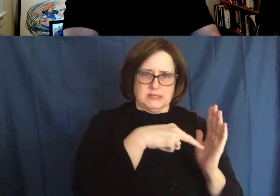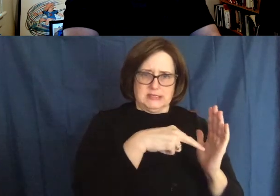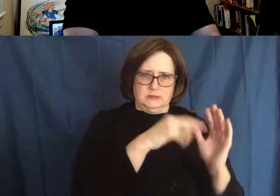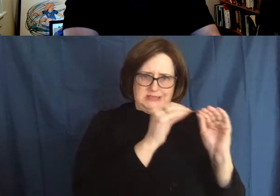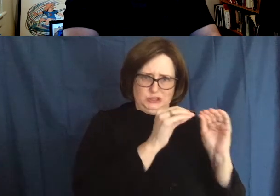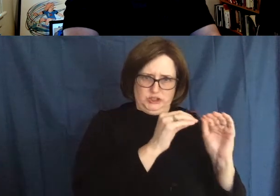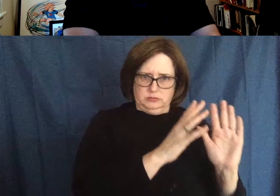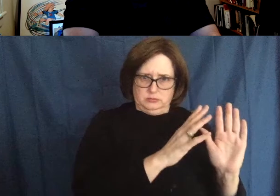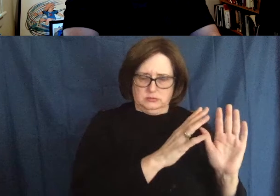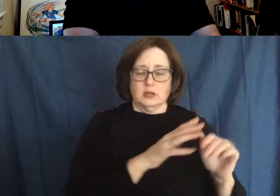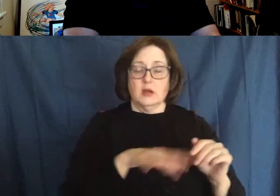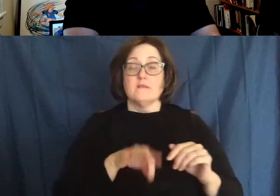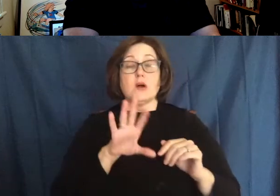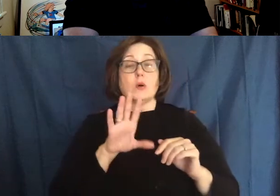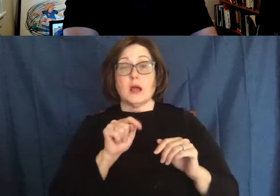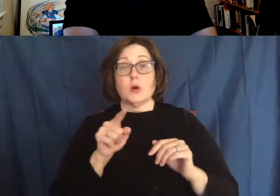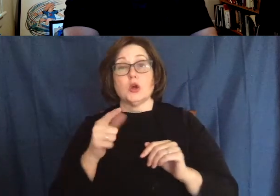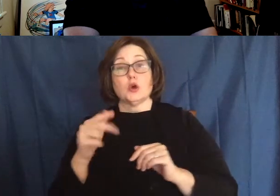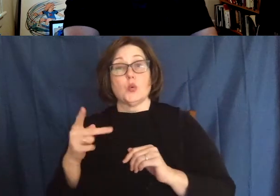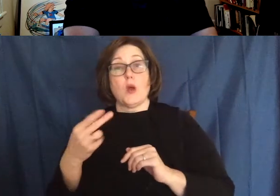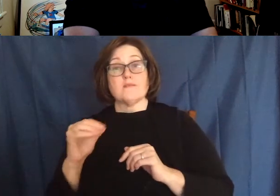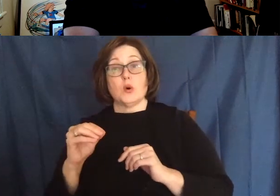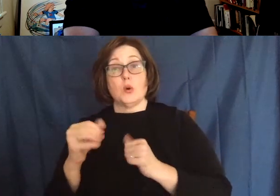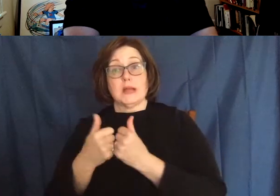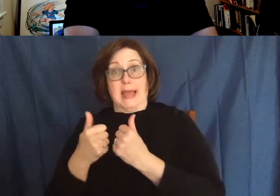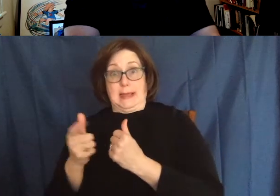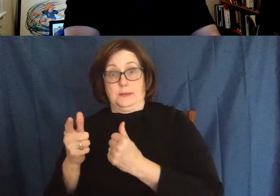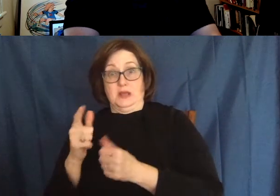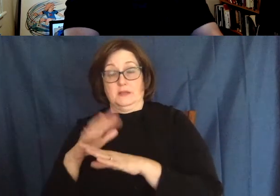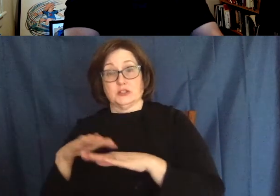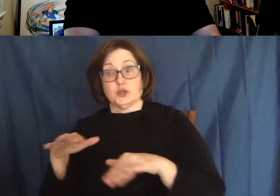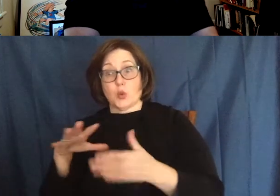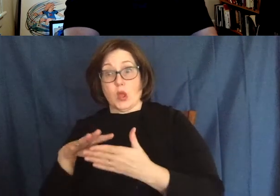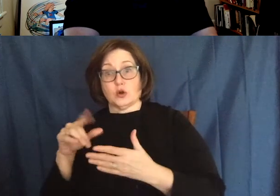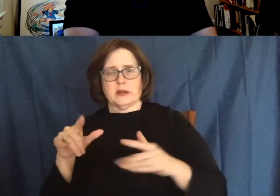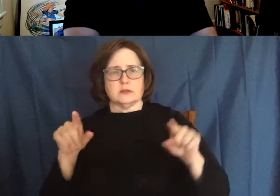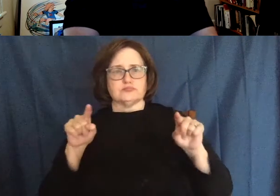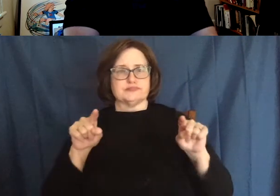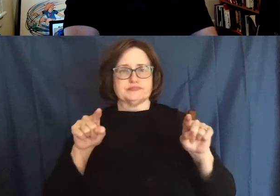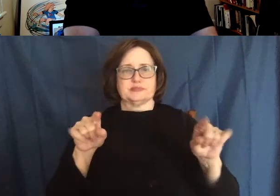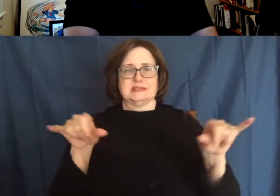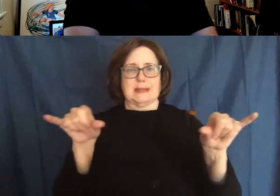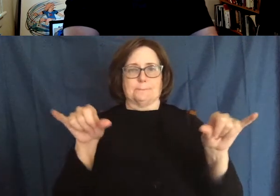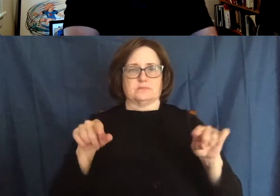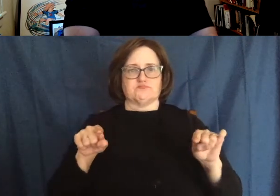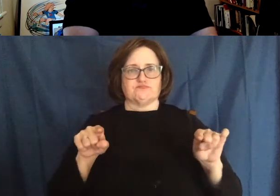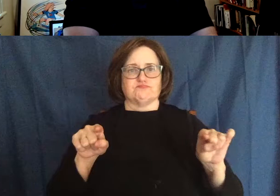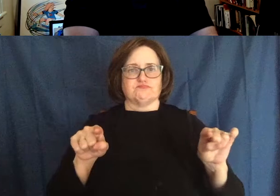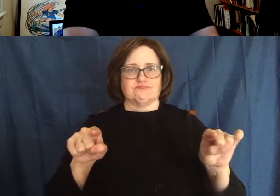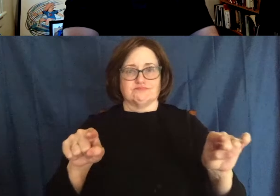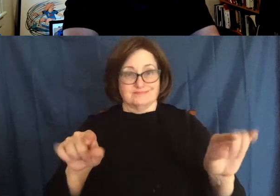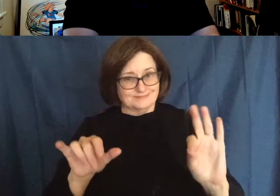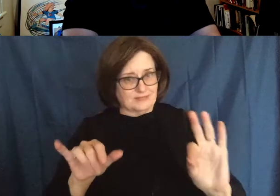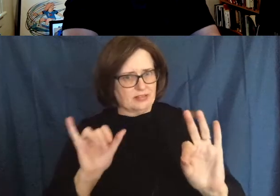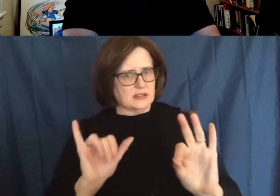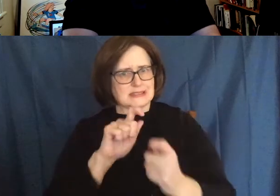actually learning with GraphoGame at the same speed as the children that were being taught by teachers. And this is exactly what we